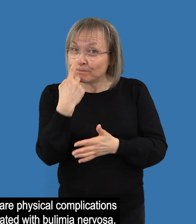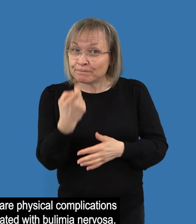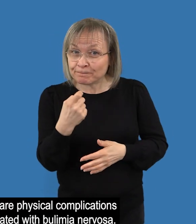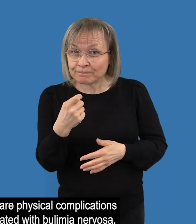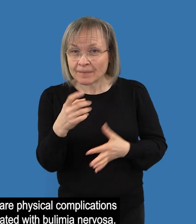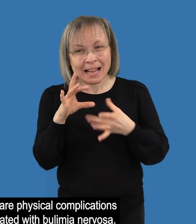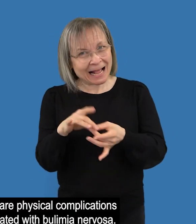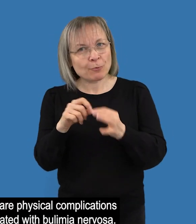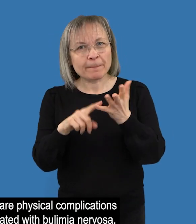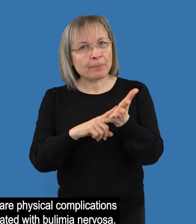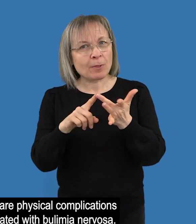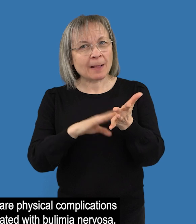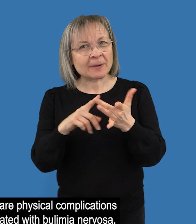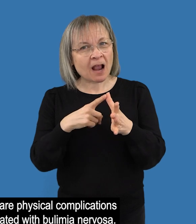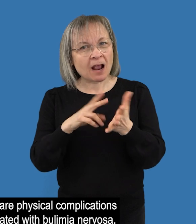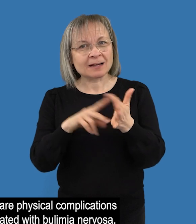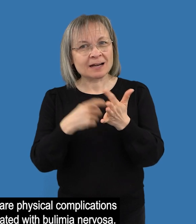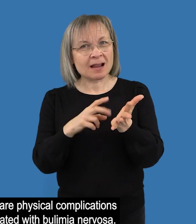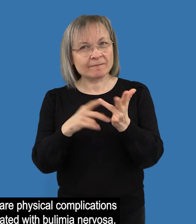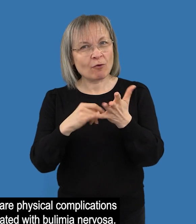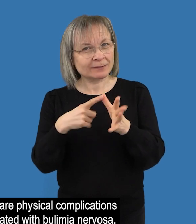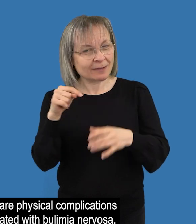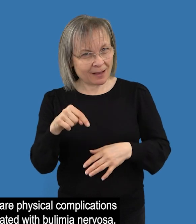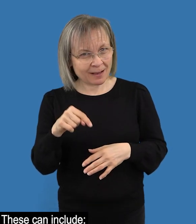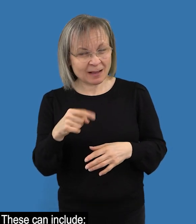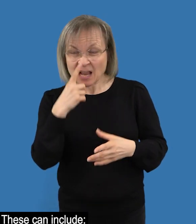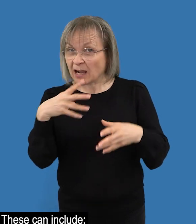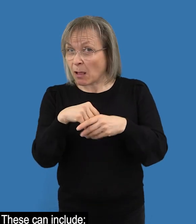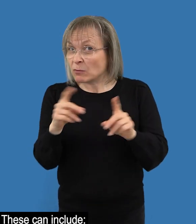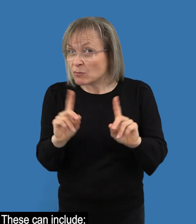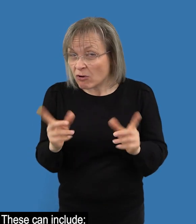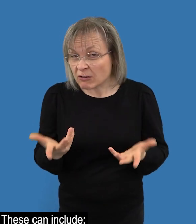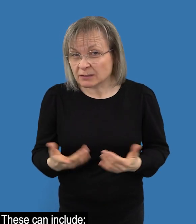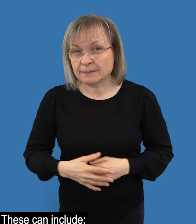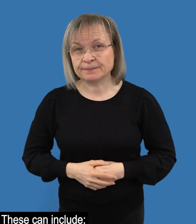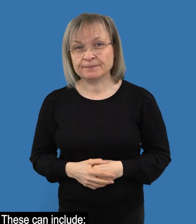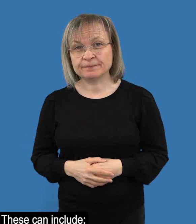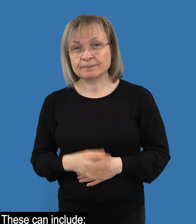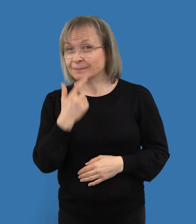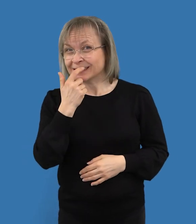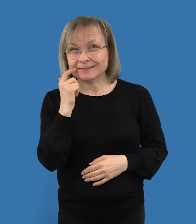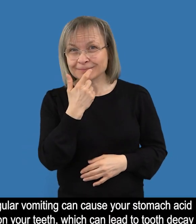There are physical complications associated with bulimia nervosa. These can include